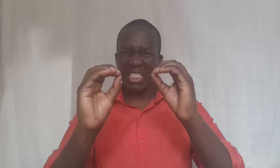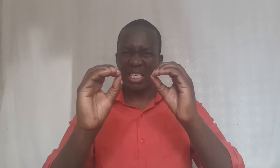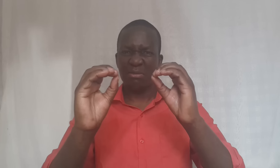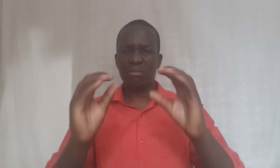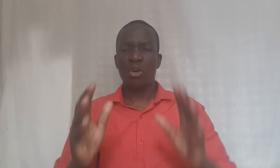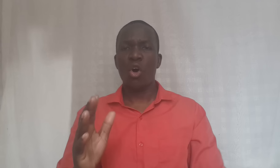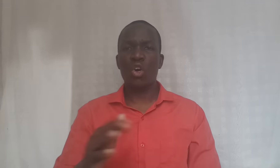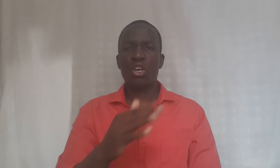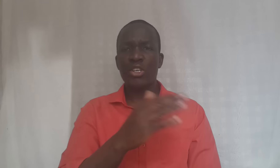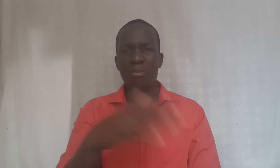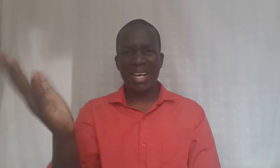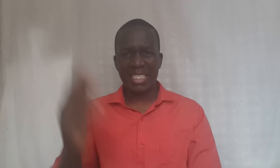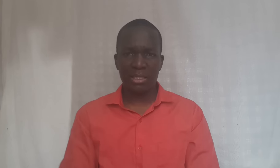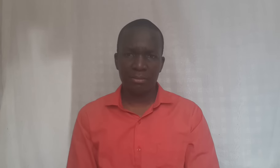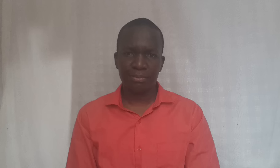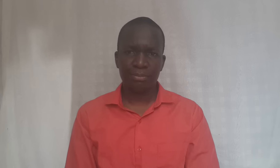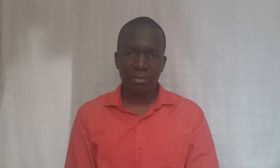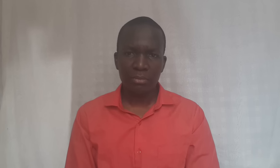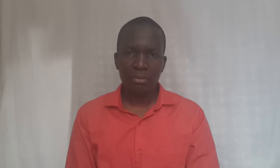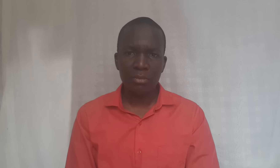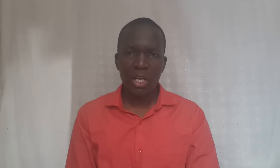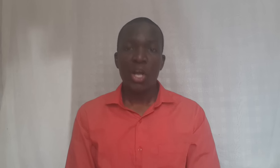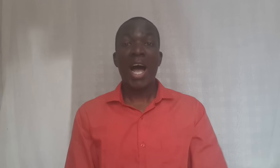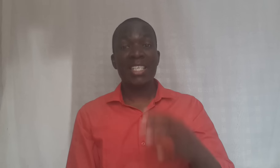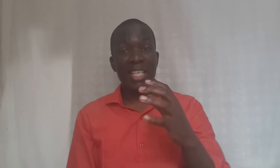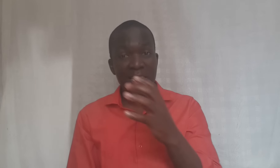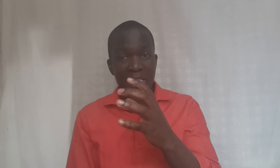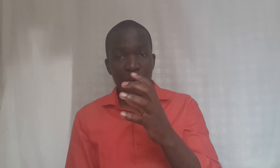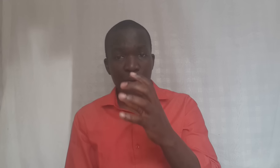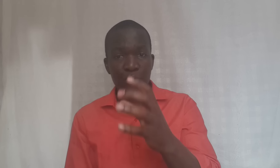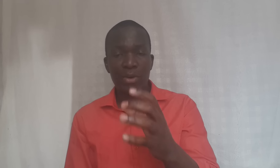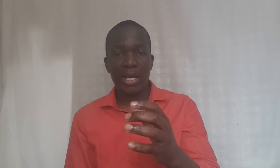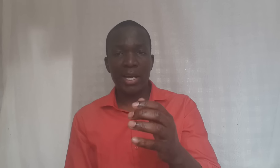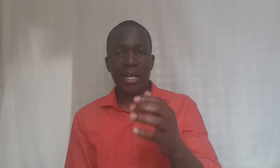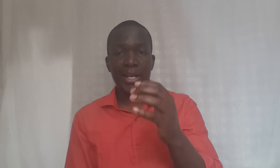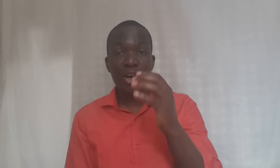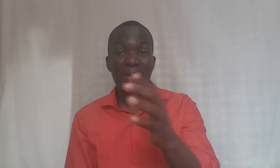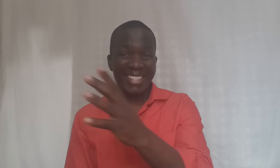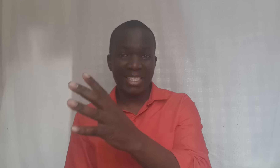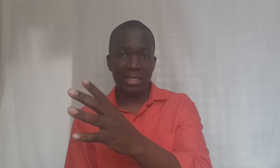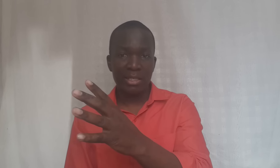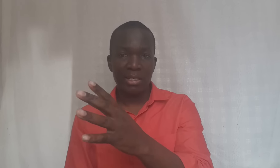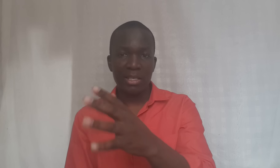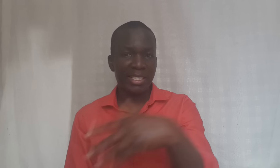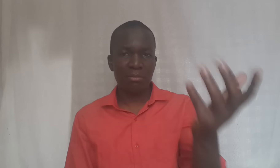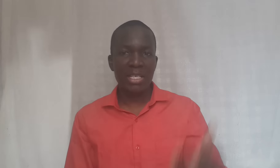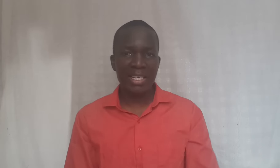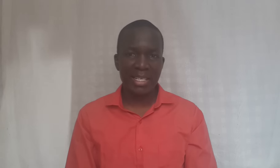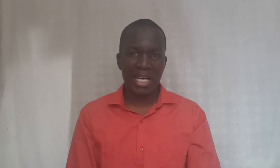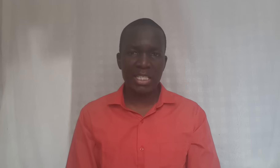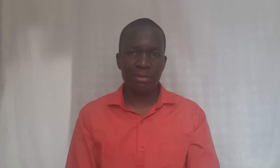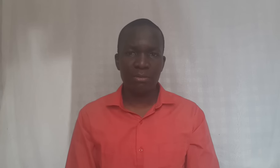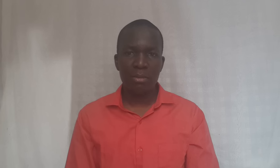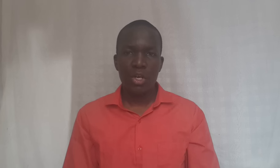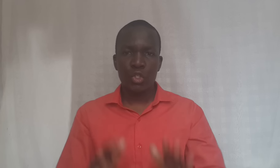inactive or dormant. A state of dormancy is being inactive.